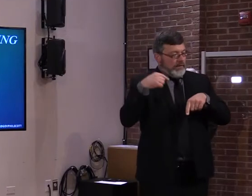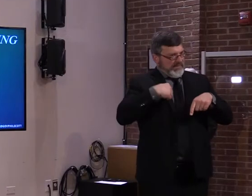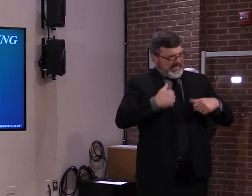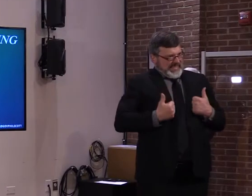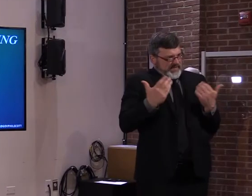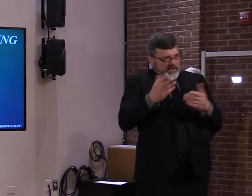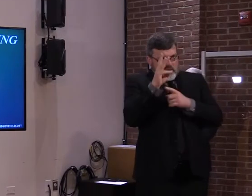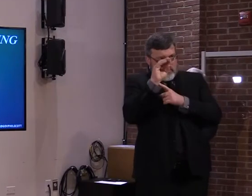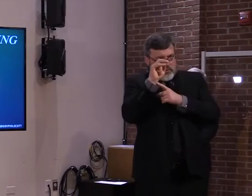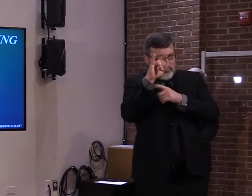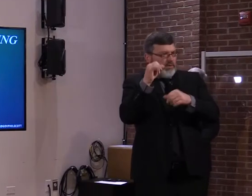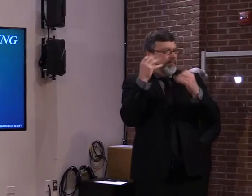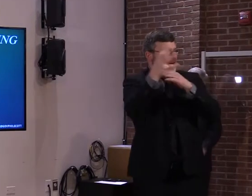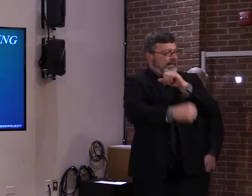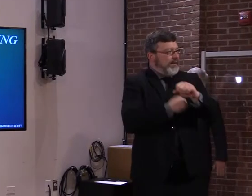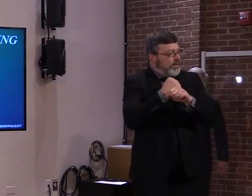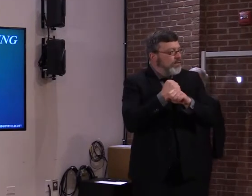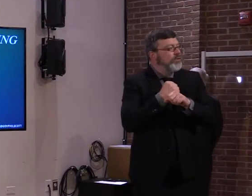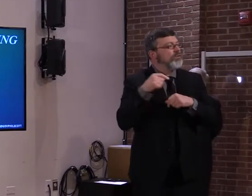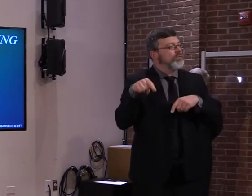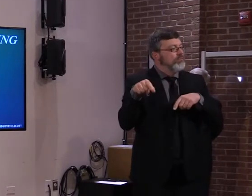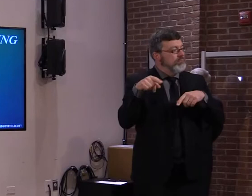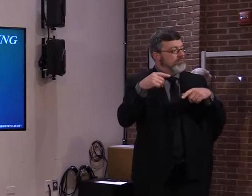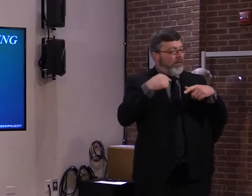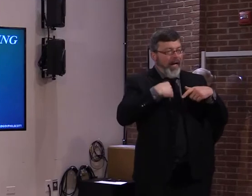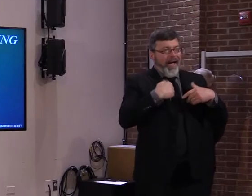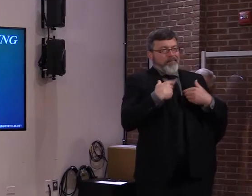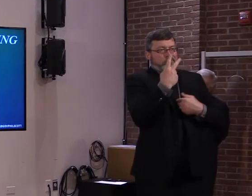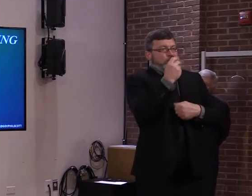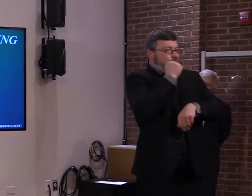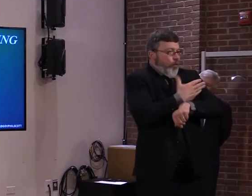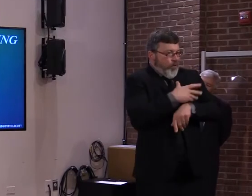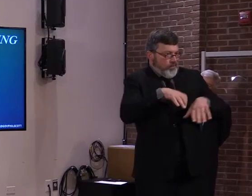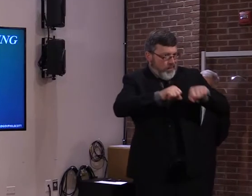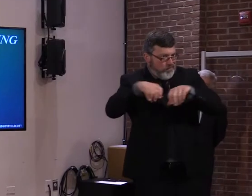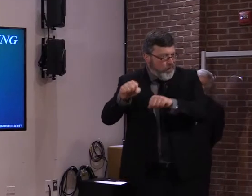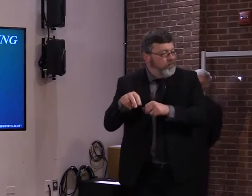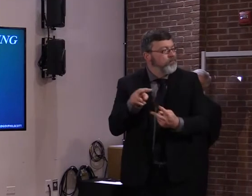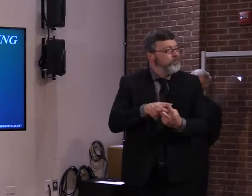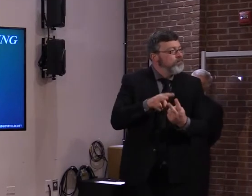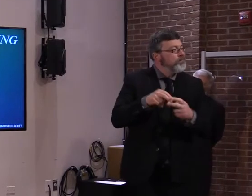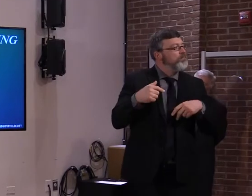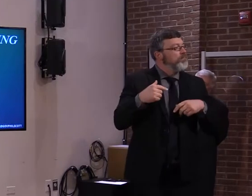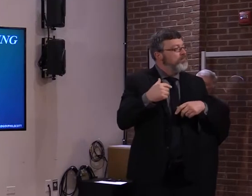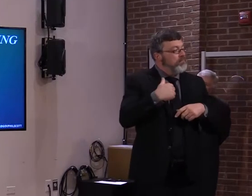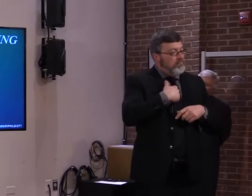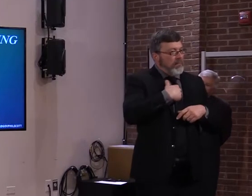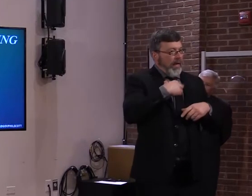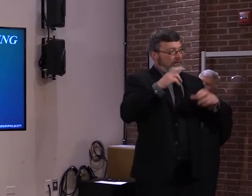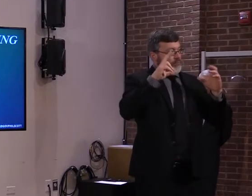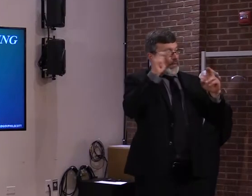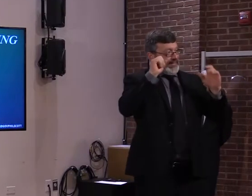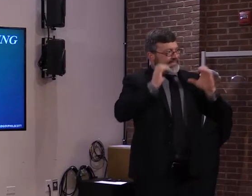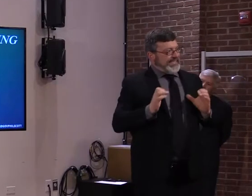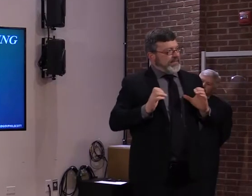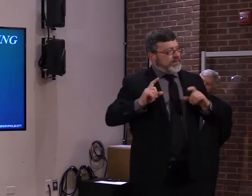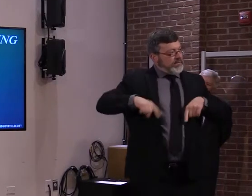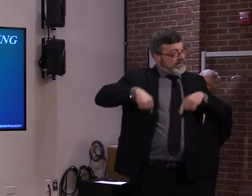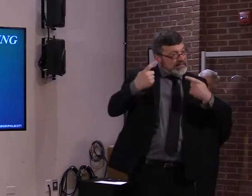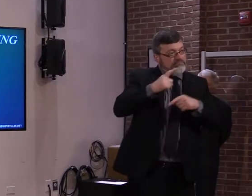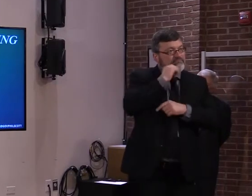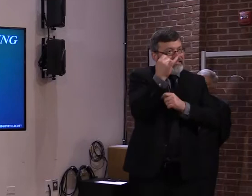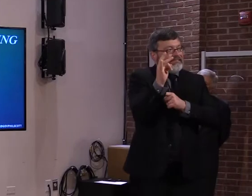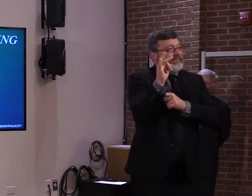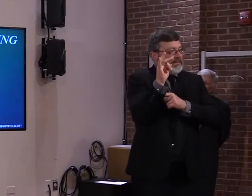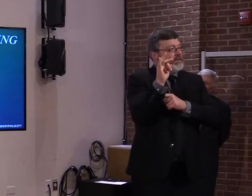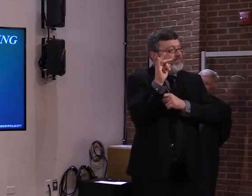adopted daughters are naturalized citizens and have voted regularly since turning 18 in several different states where they have